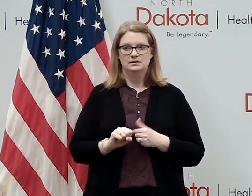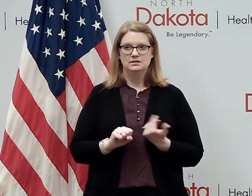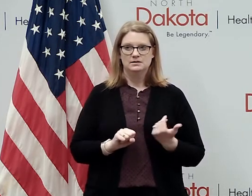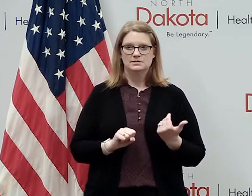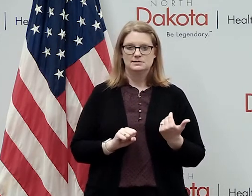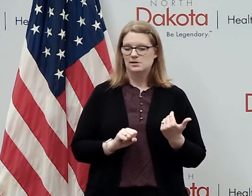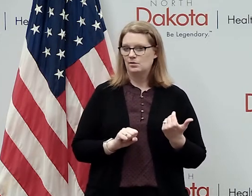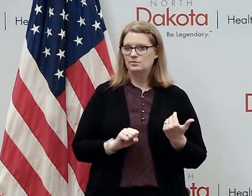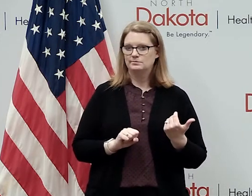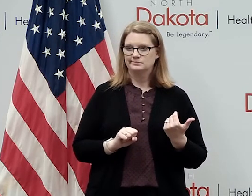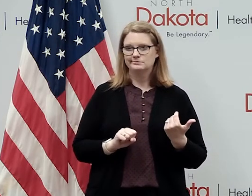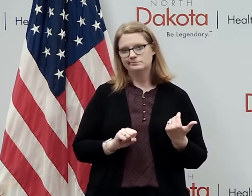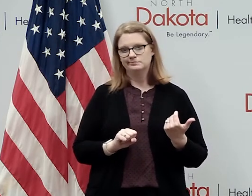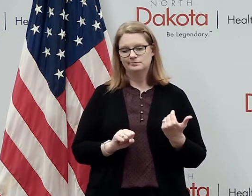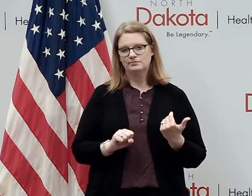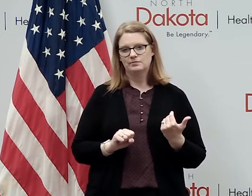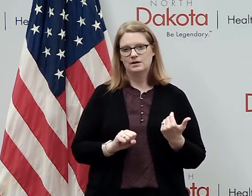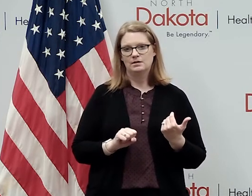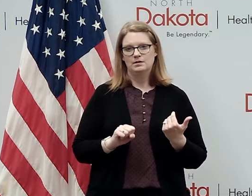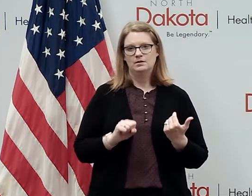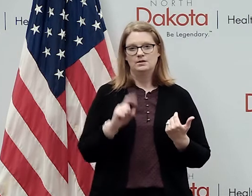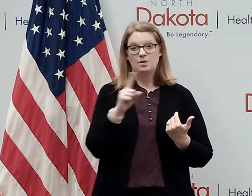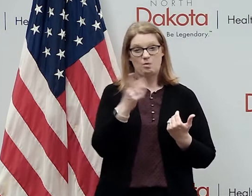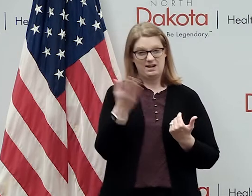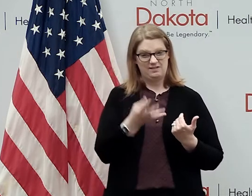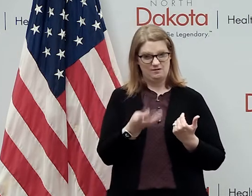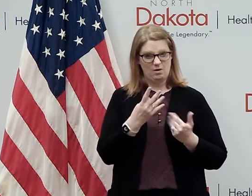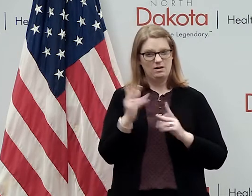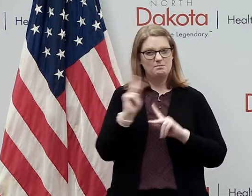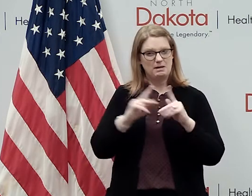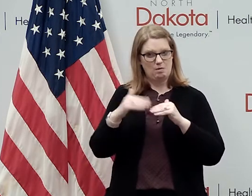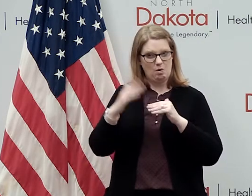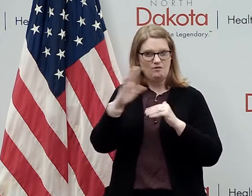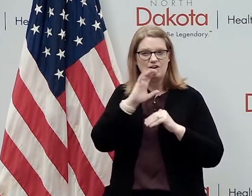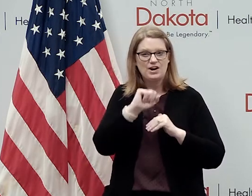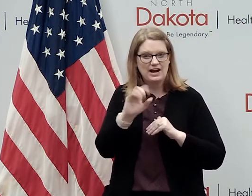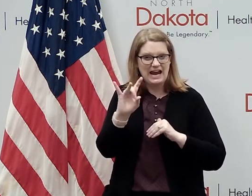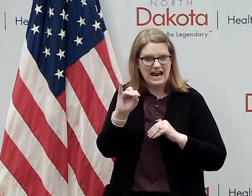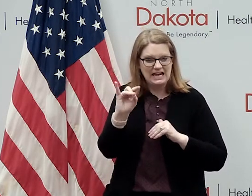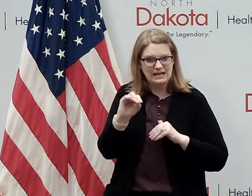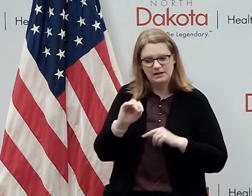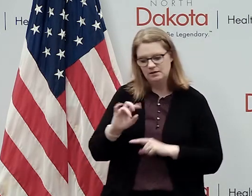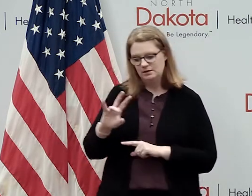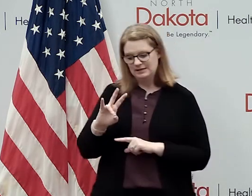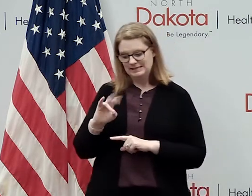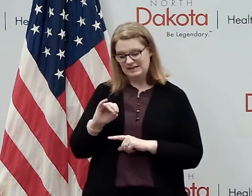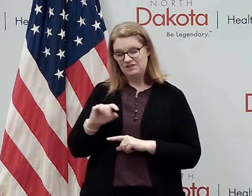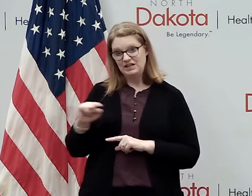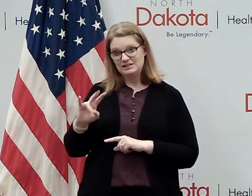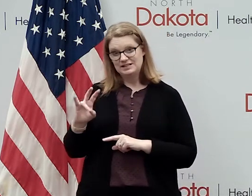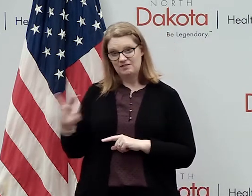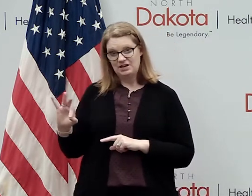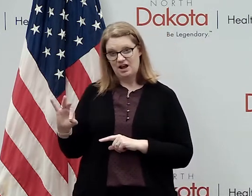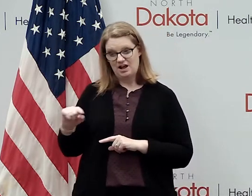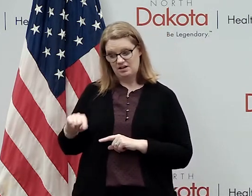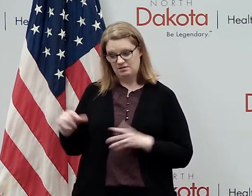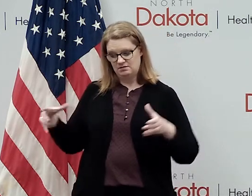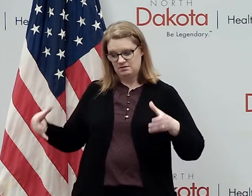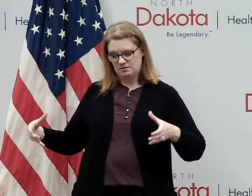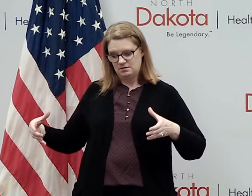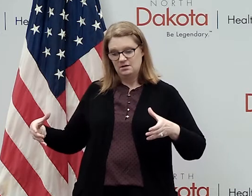under a quarter, or just under 1 in 4 of people over 80. Those between 70 and 79 who've contracted